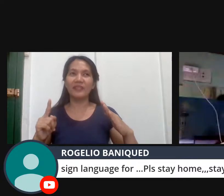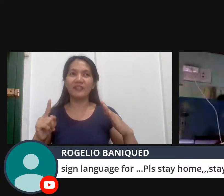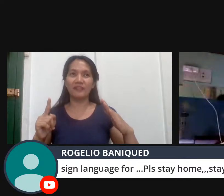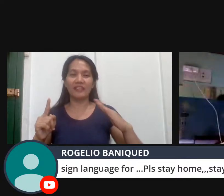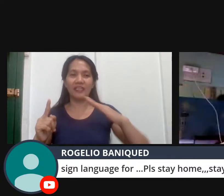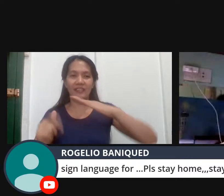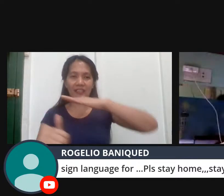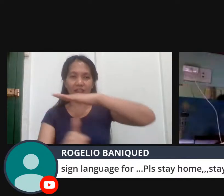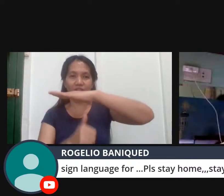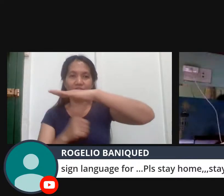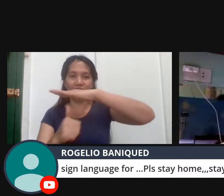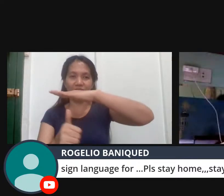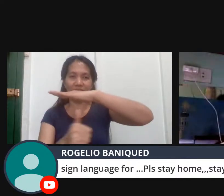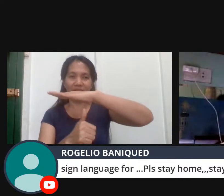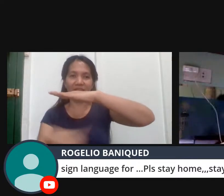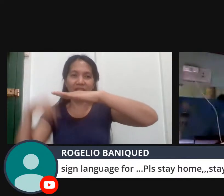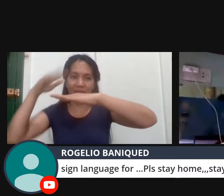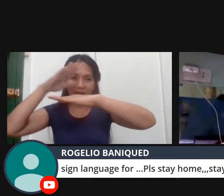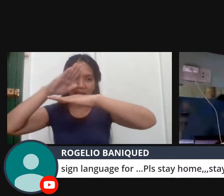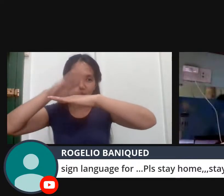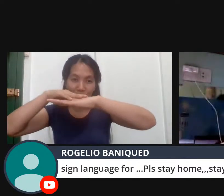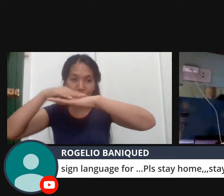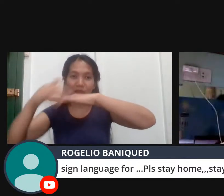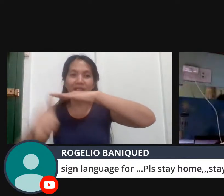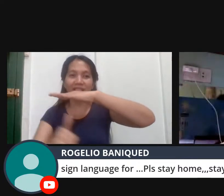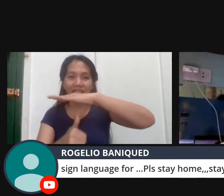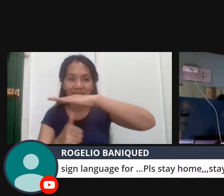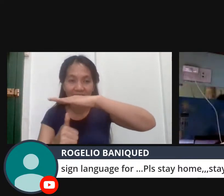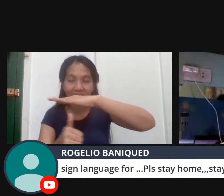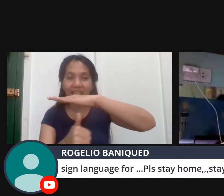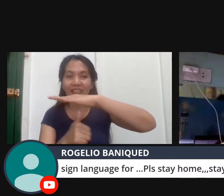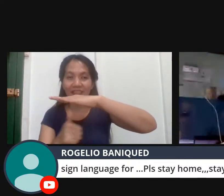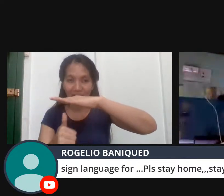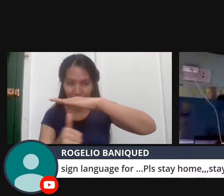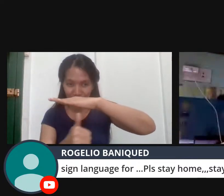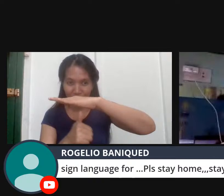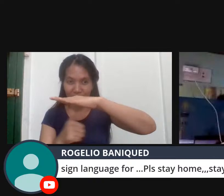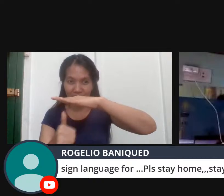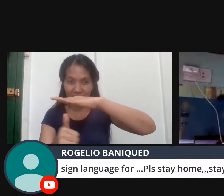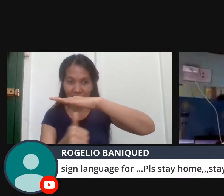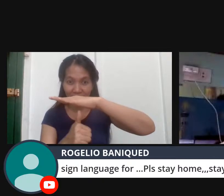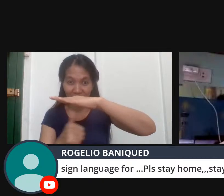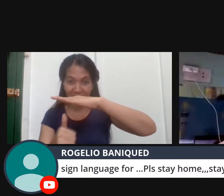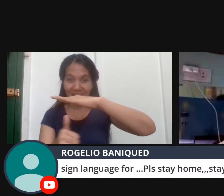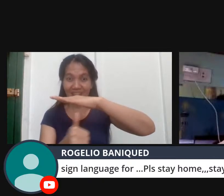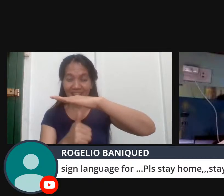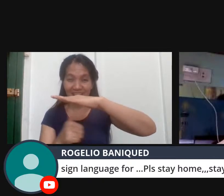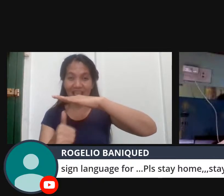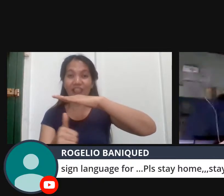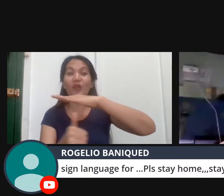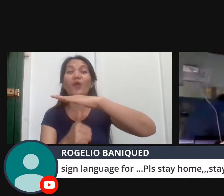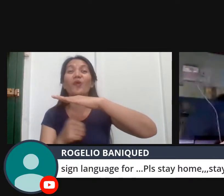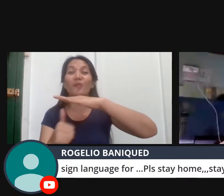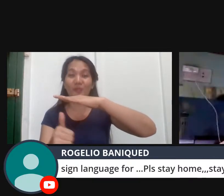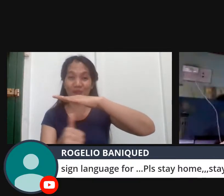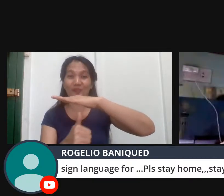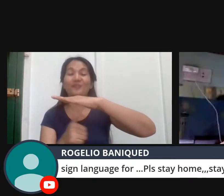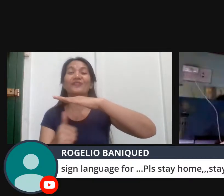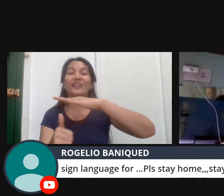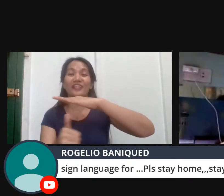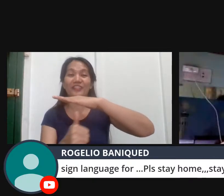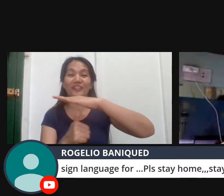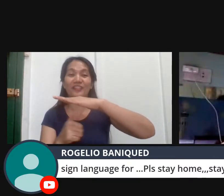another senyas ng Filipino deaf natin. Ito. Bahay mo to, manatili ka dyan sa loob. Stay at Okay.